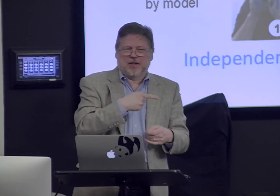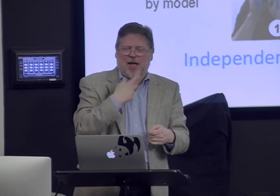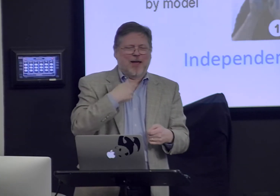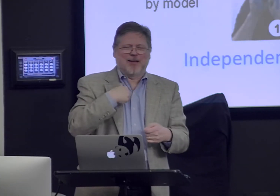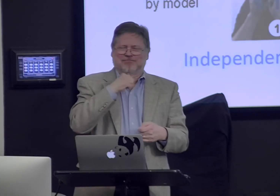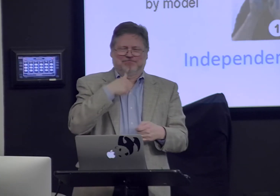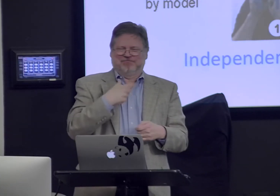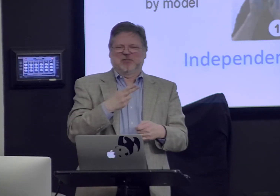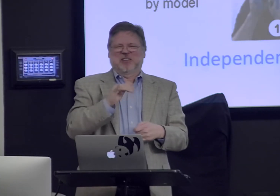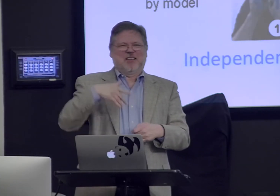older form.